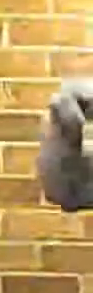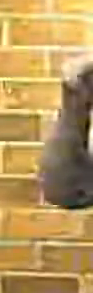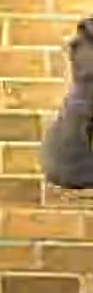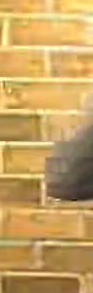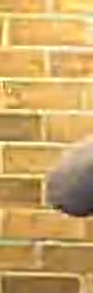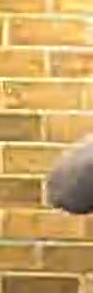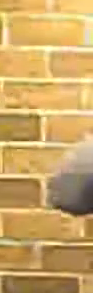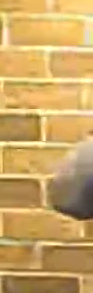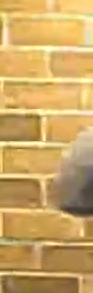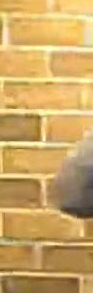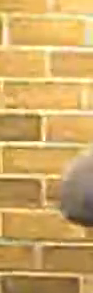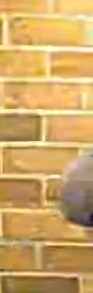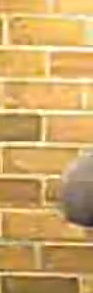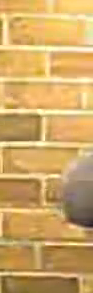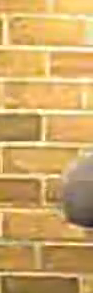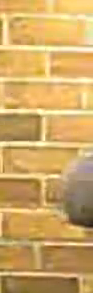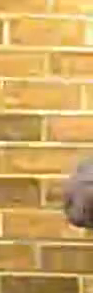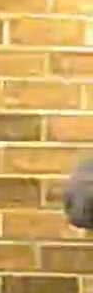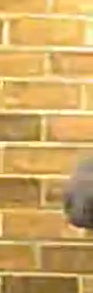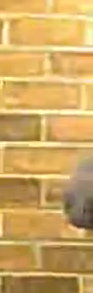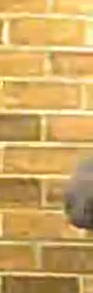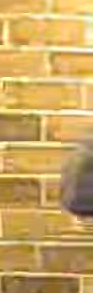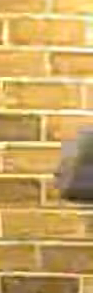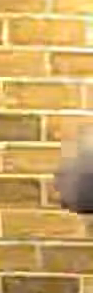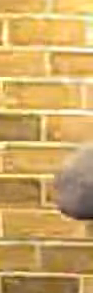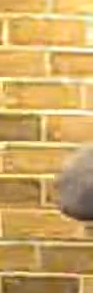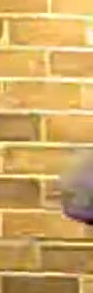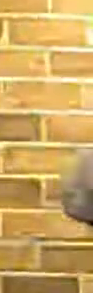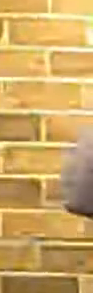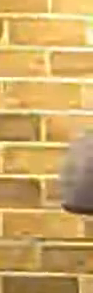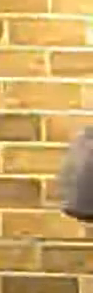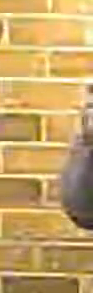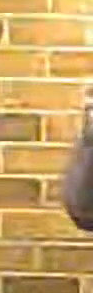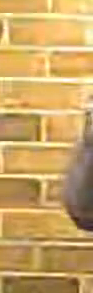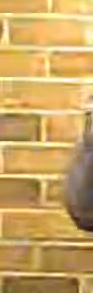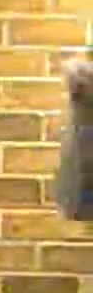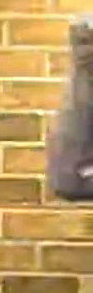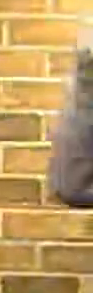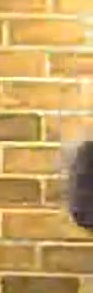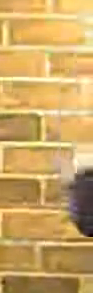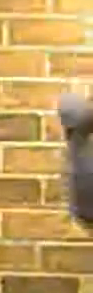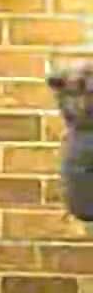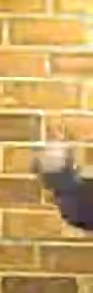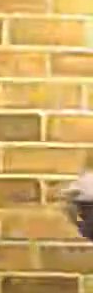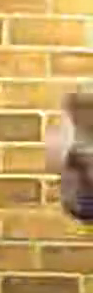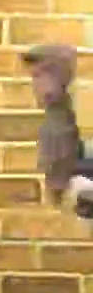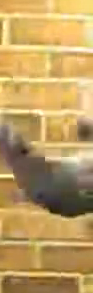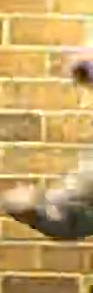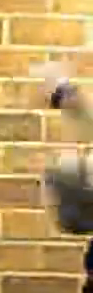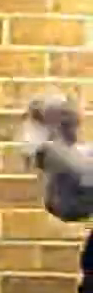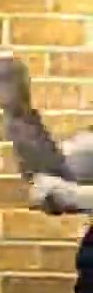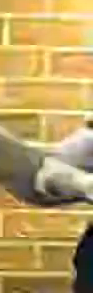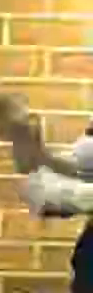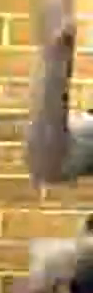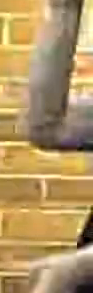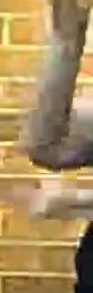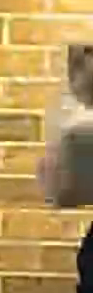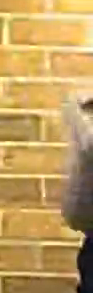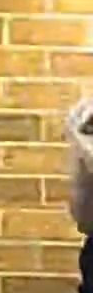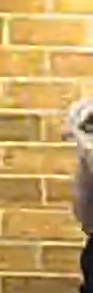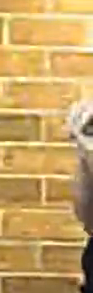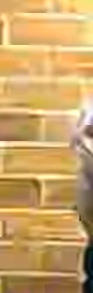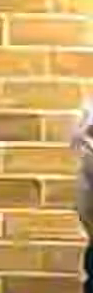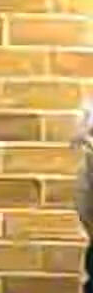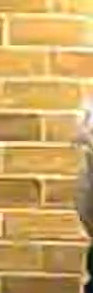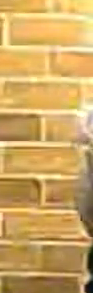within this very far-reaching report, it states that the assessment process involves a comprehensive approach to